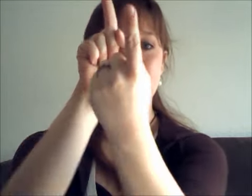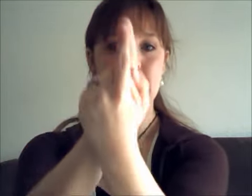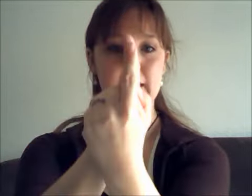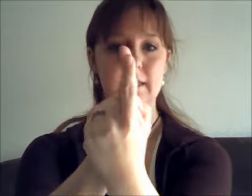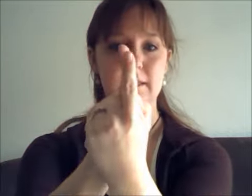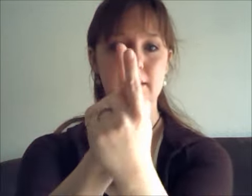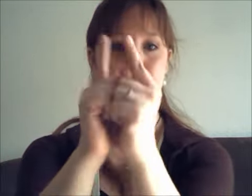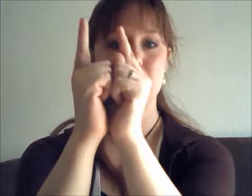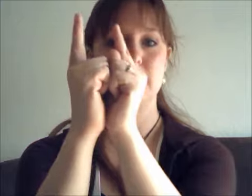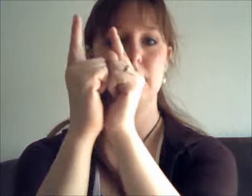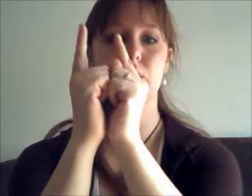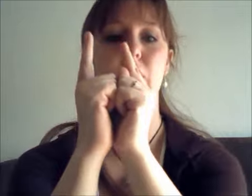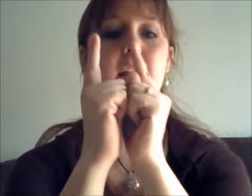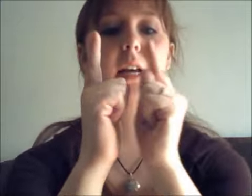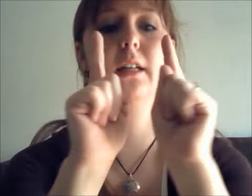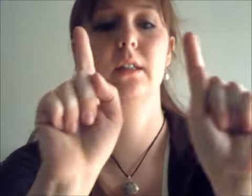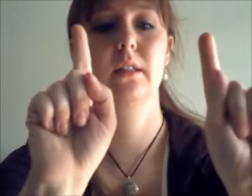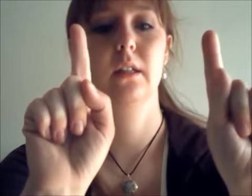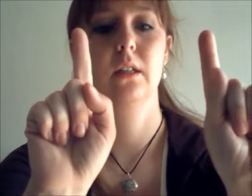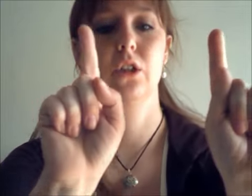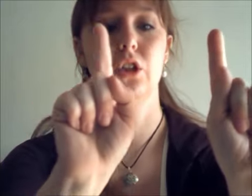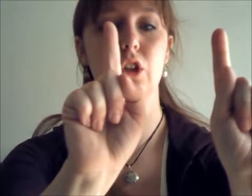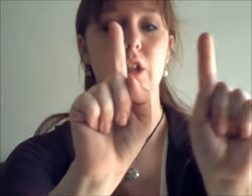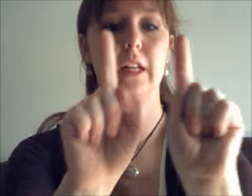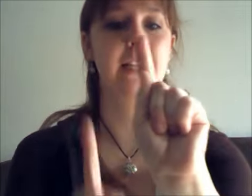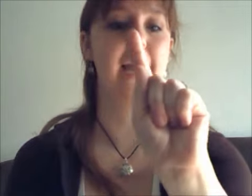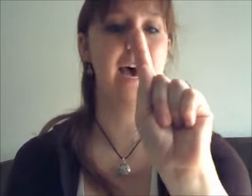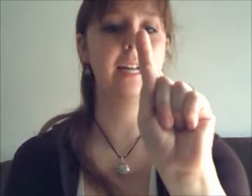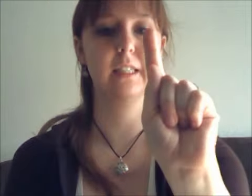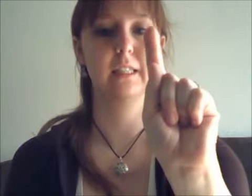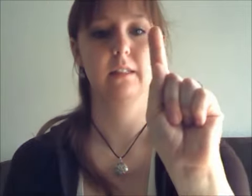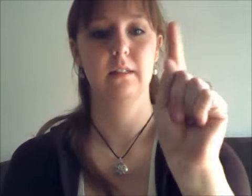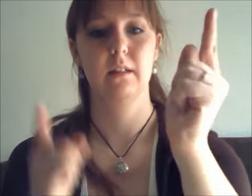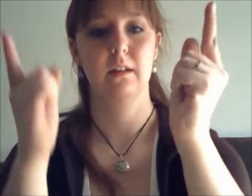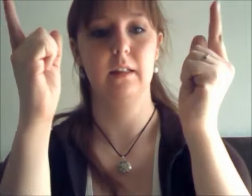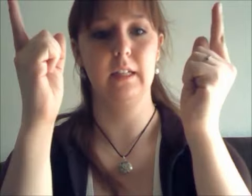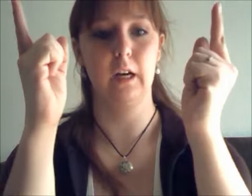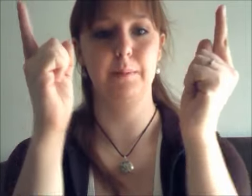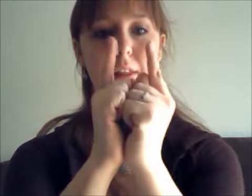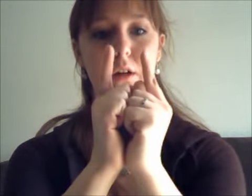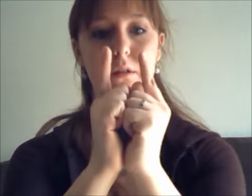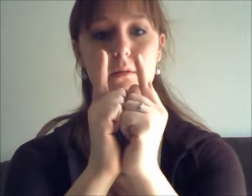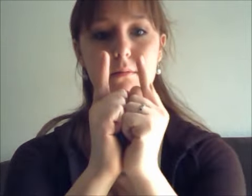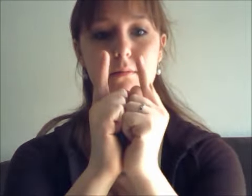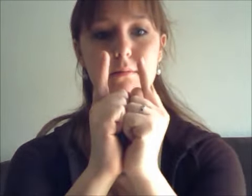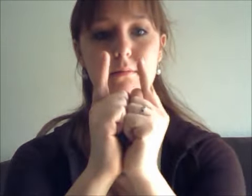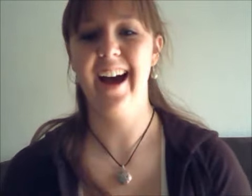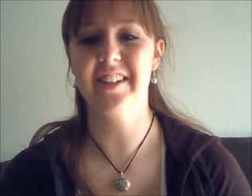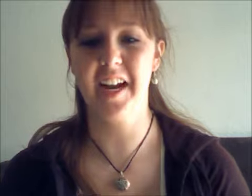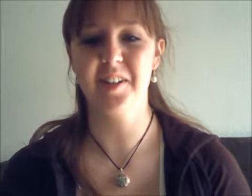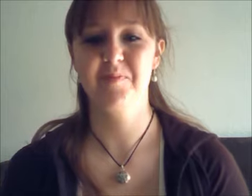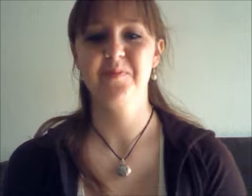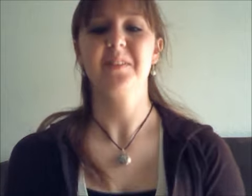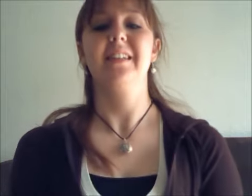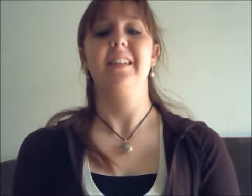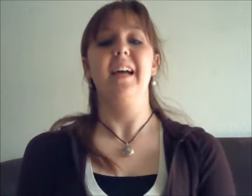meet. So your hands should look like that. They come together. Okay. And